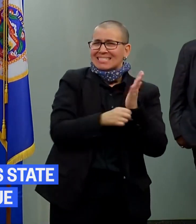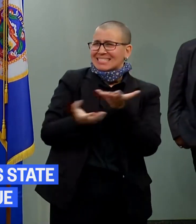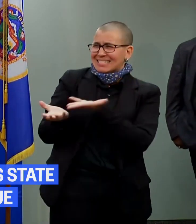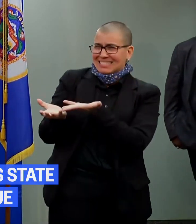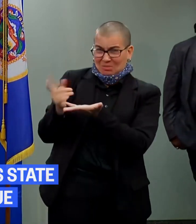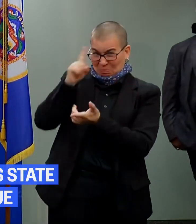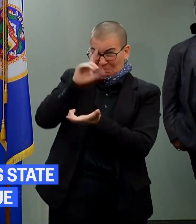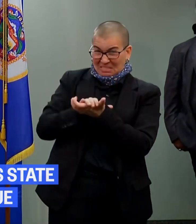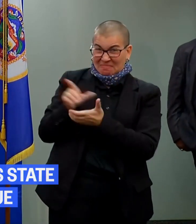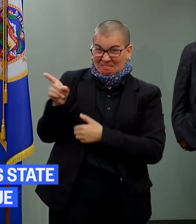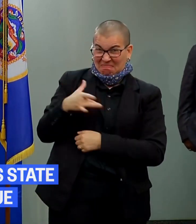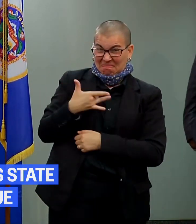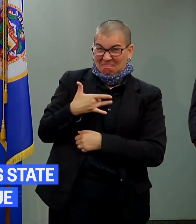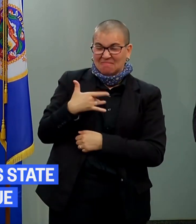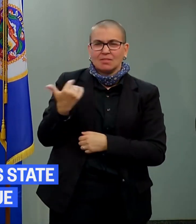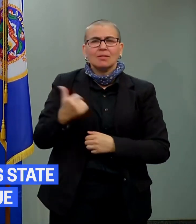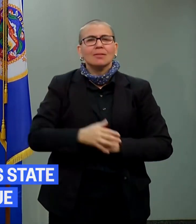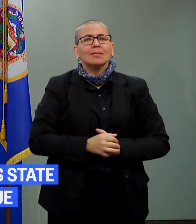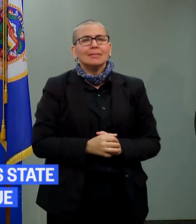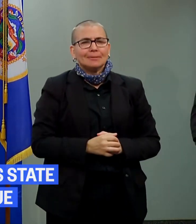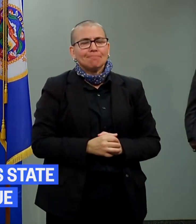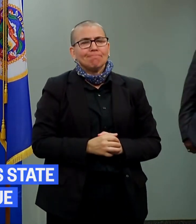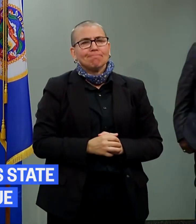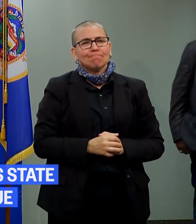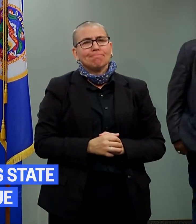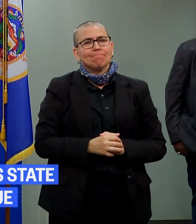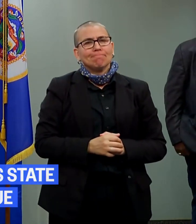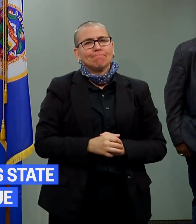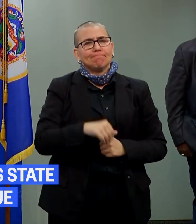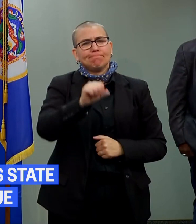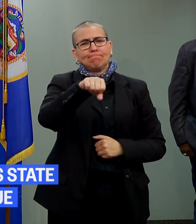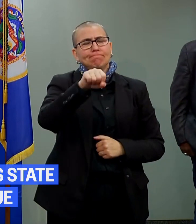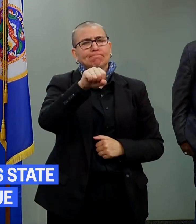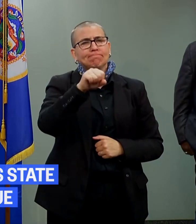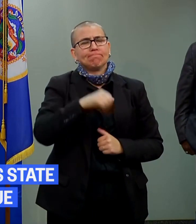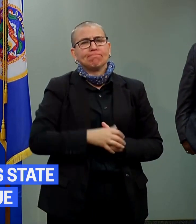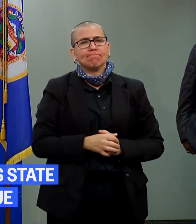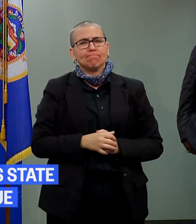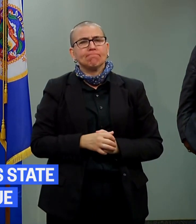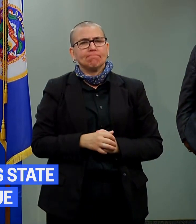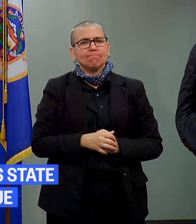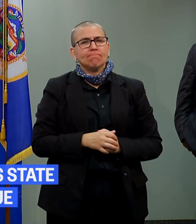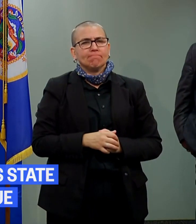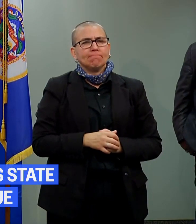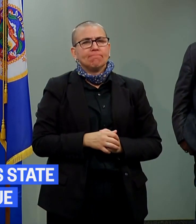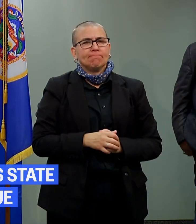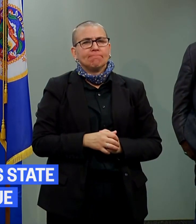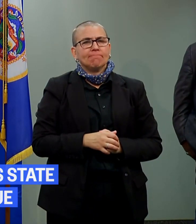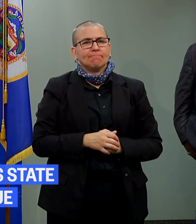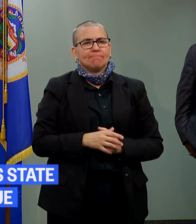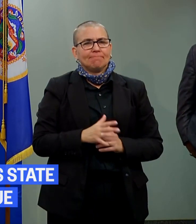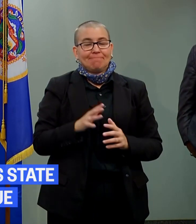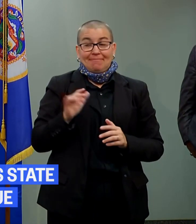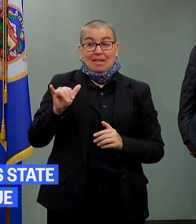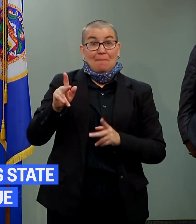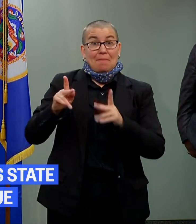address this if this comes up. I certainly believe the sophistication of this, and I again don't want to get out ahead